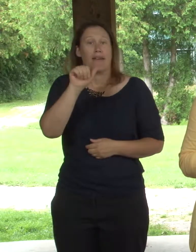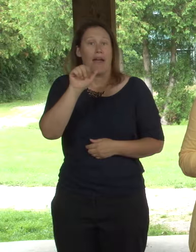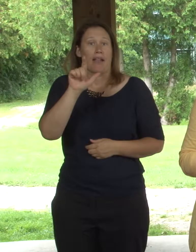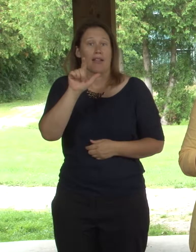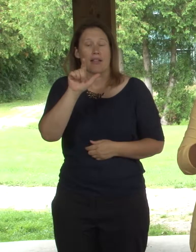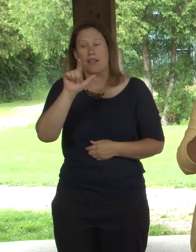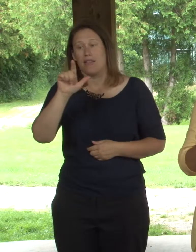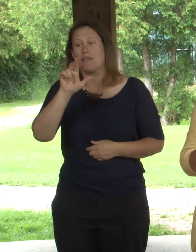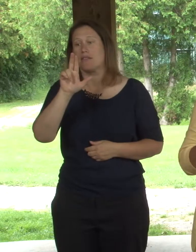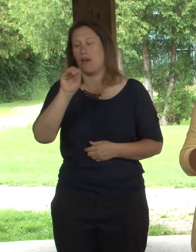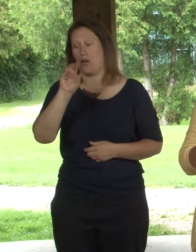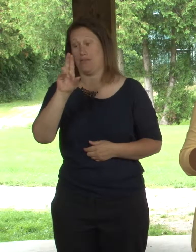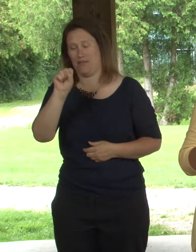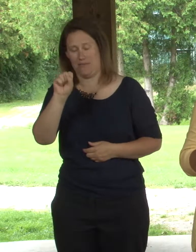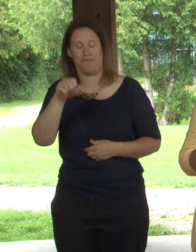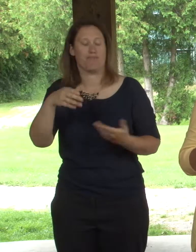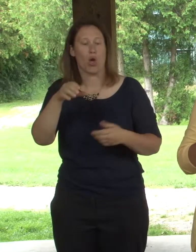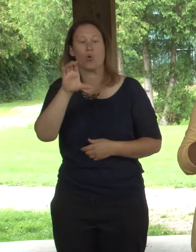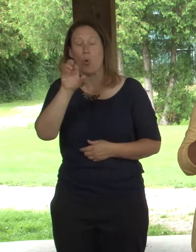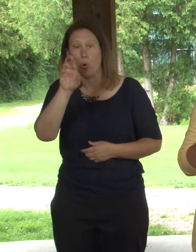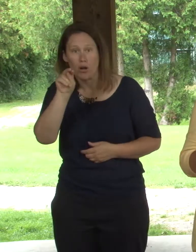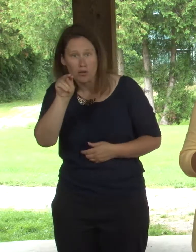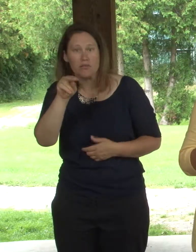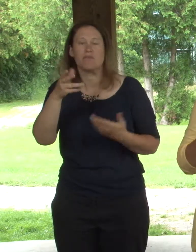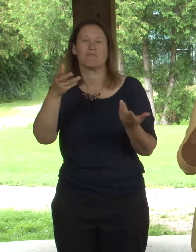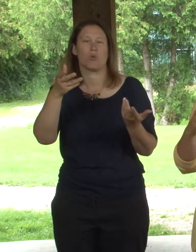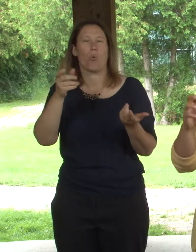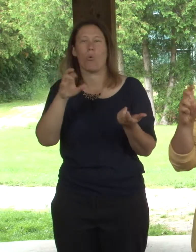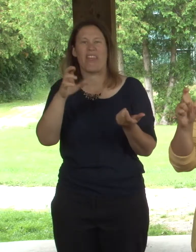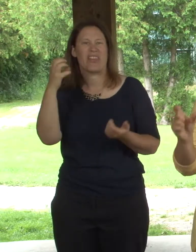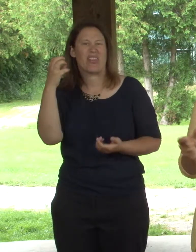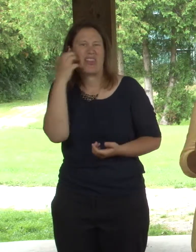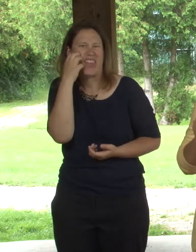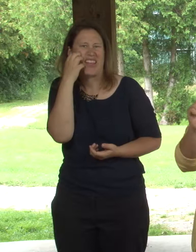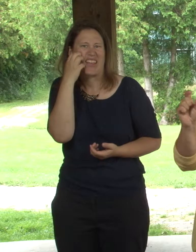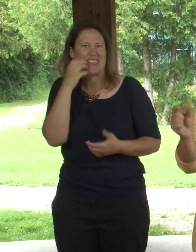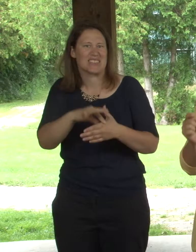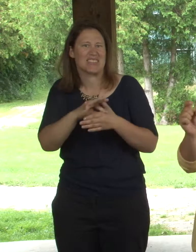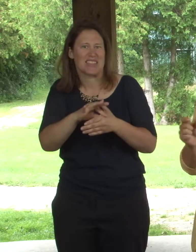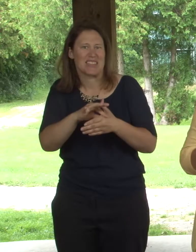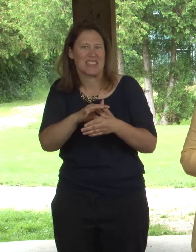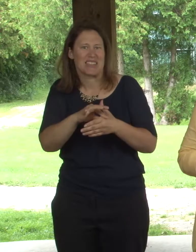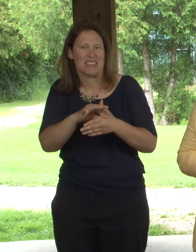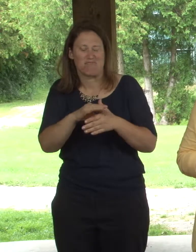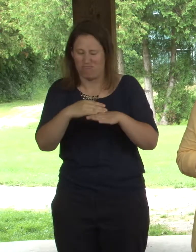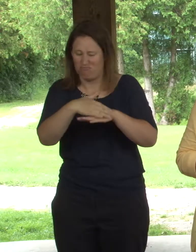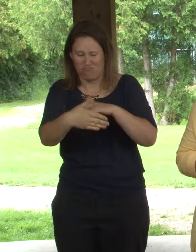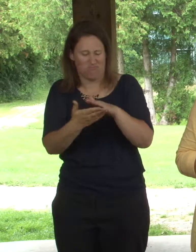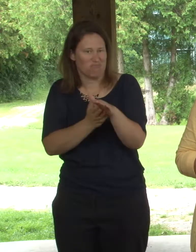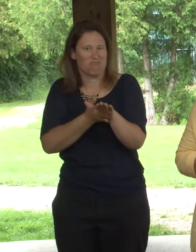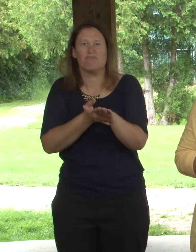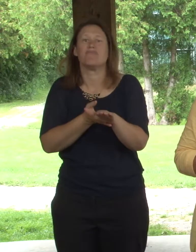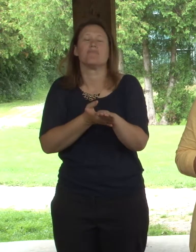these types of things, again, tough skin and formation of thicker skin that develops in